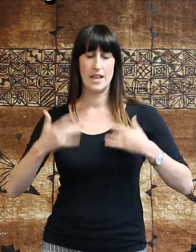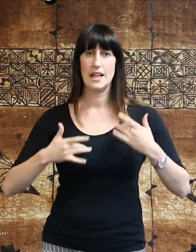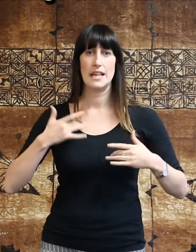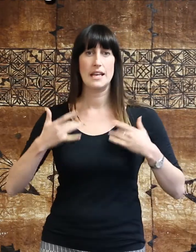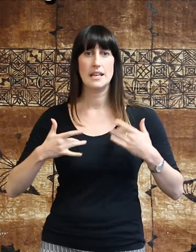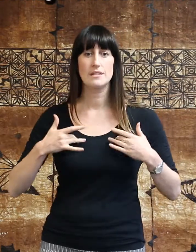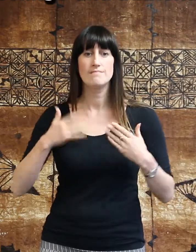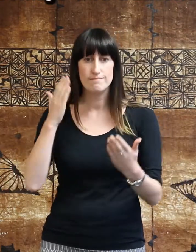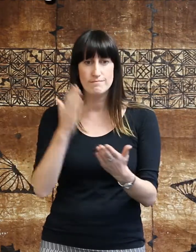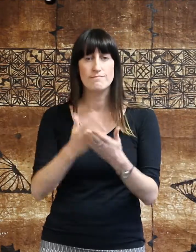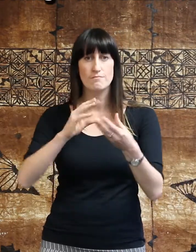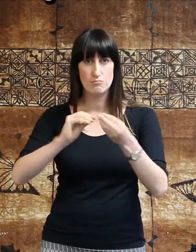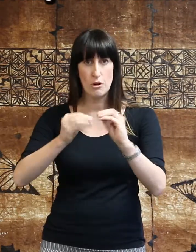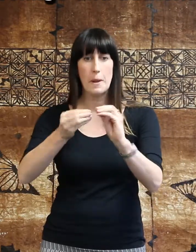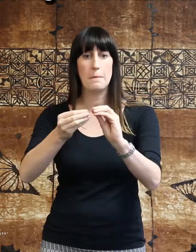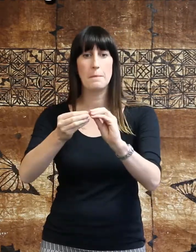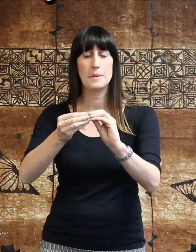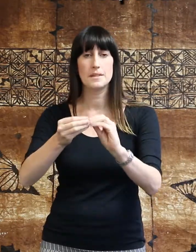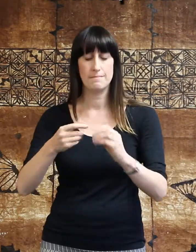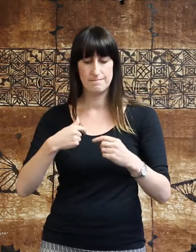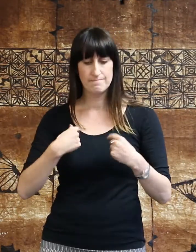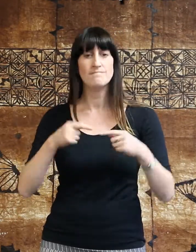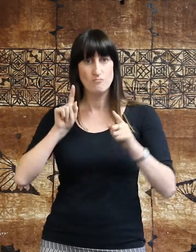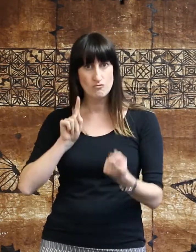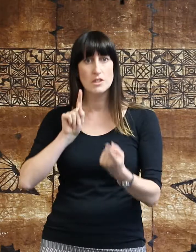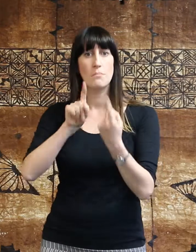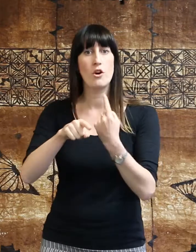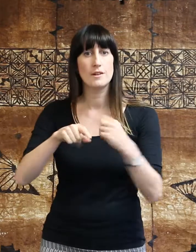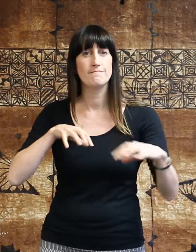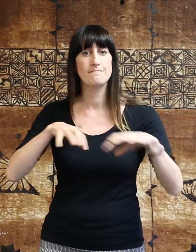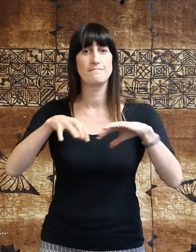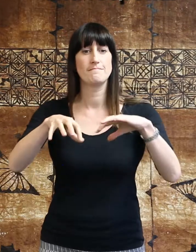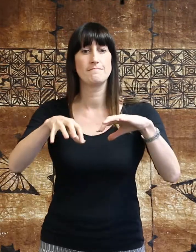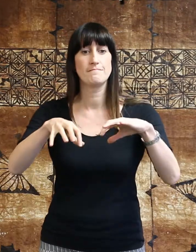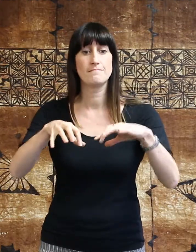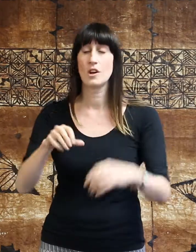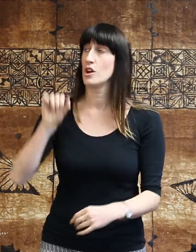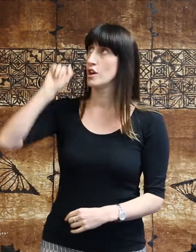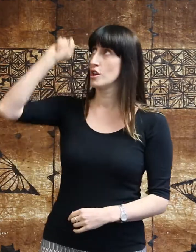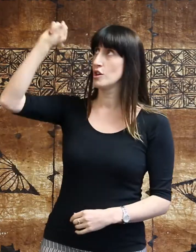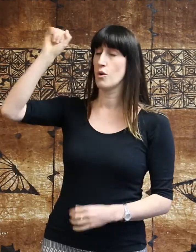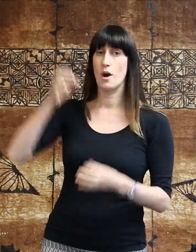needs and respond. May your will be done